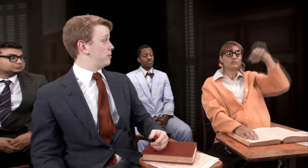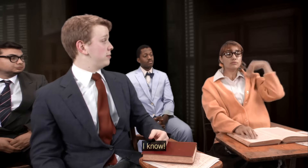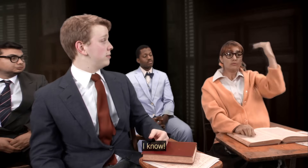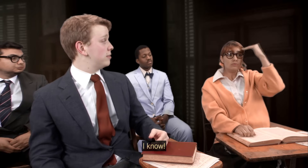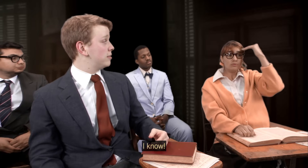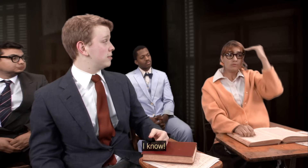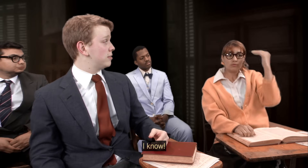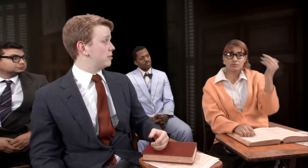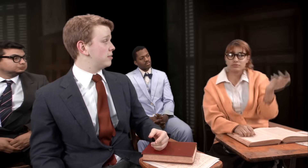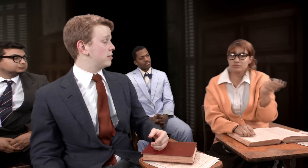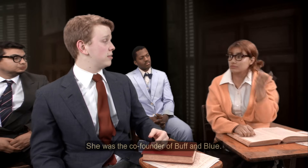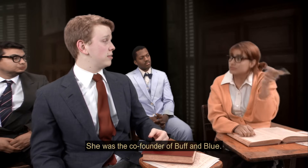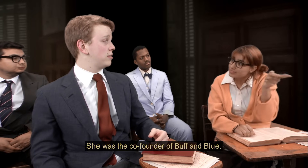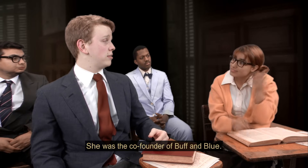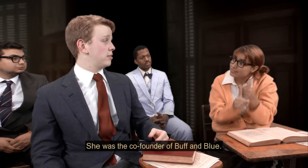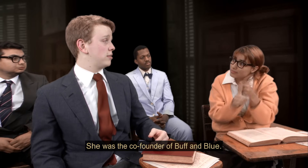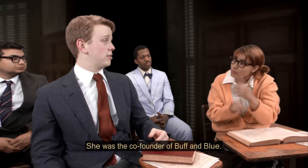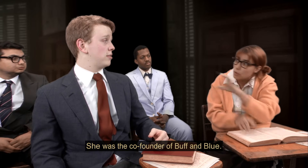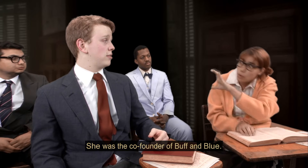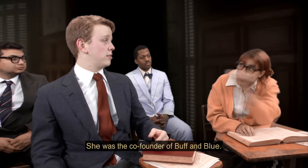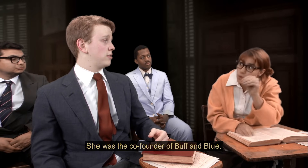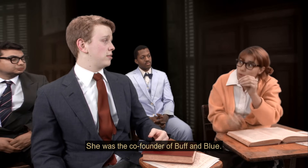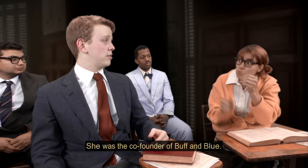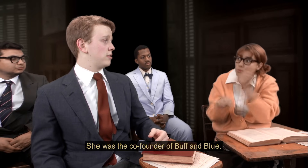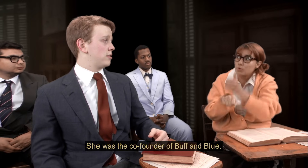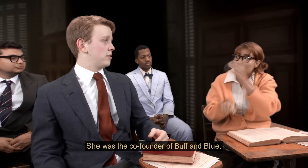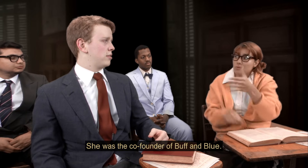I know. She was the co-founder of Buff and Blue.